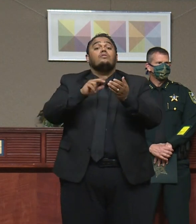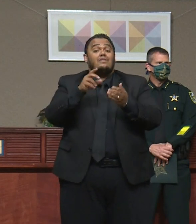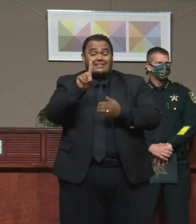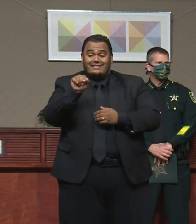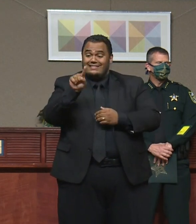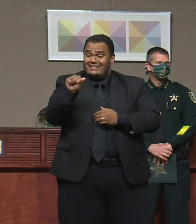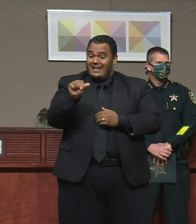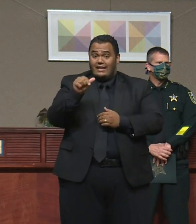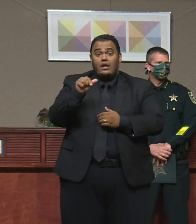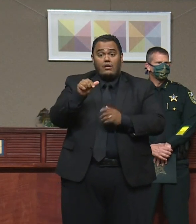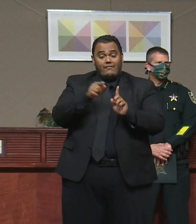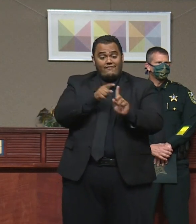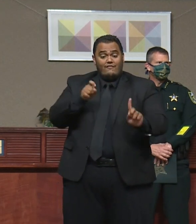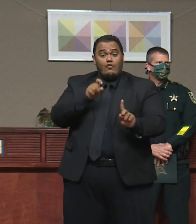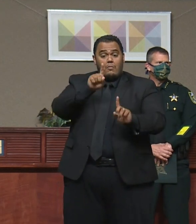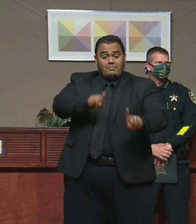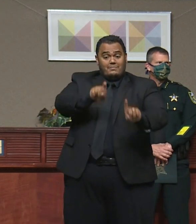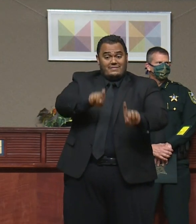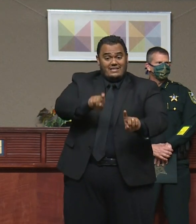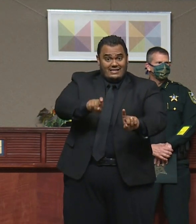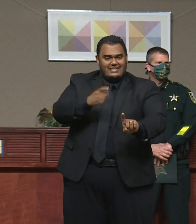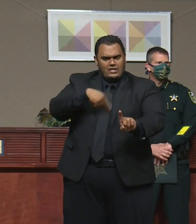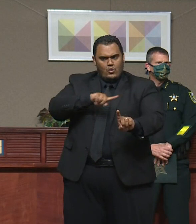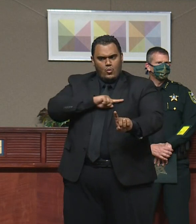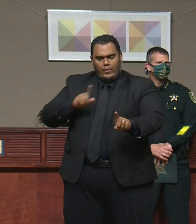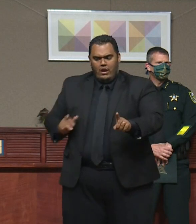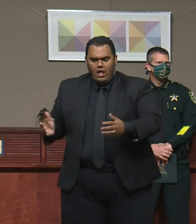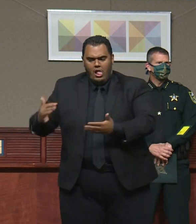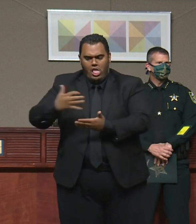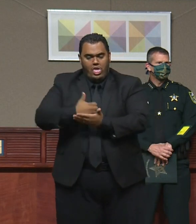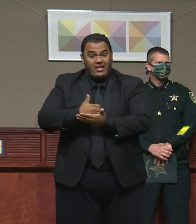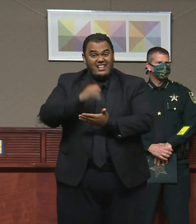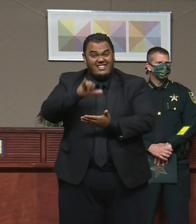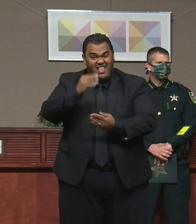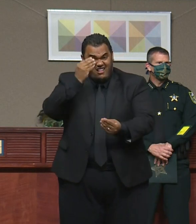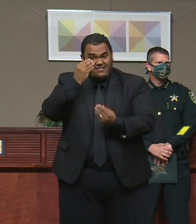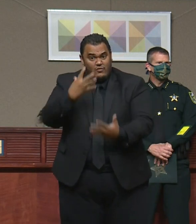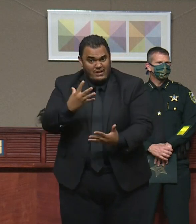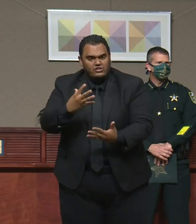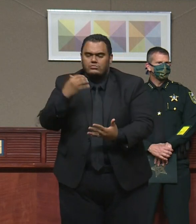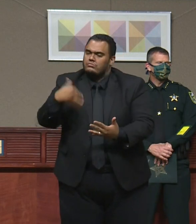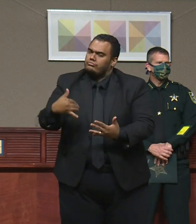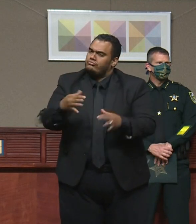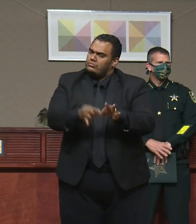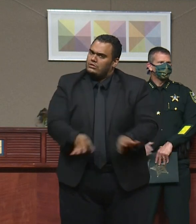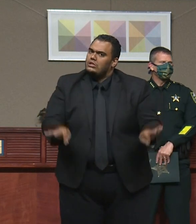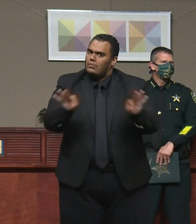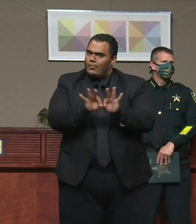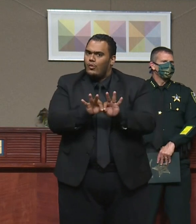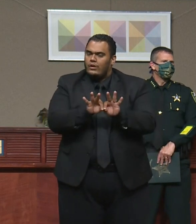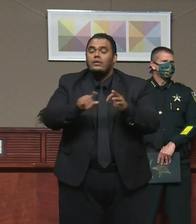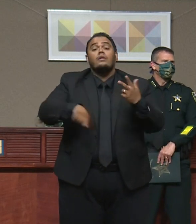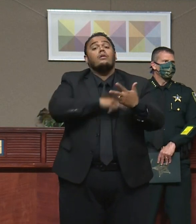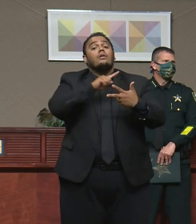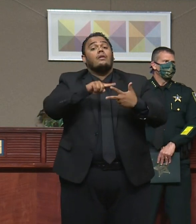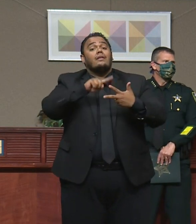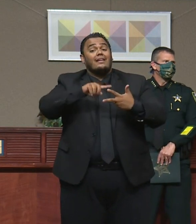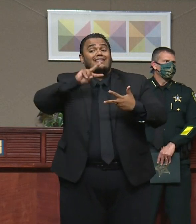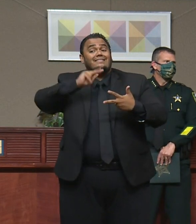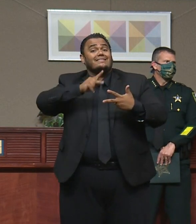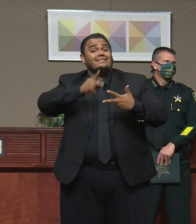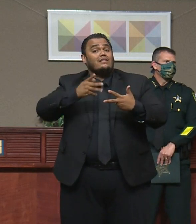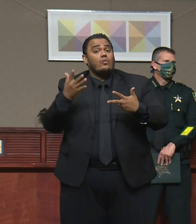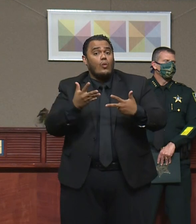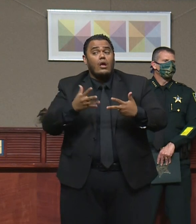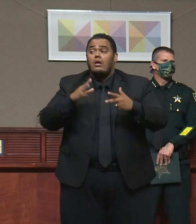is important to those of us in the public sector making decisions. The second goal is to support the reopening of businesses